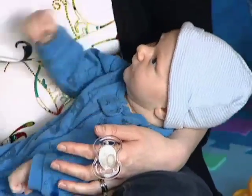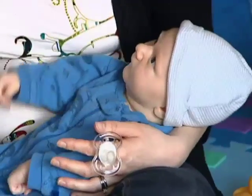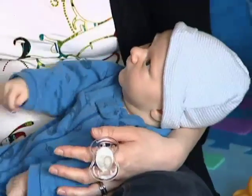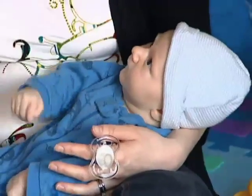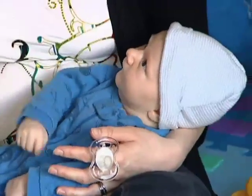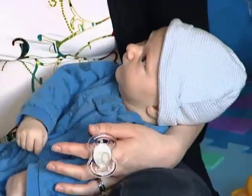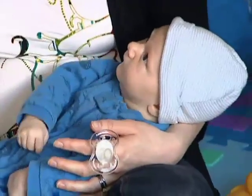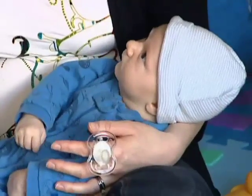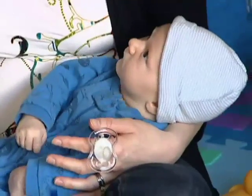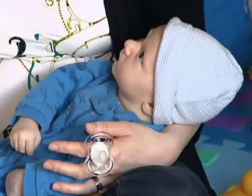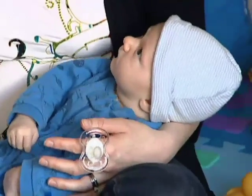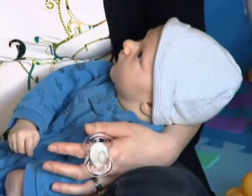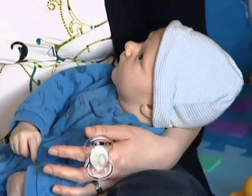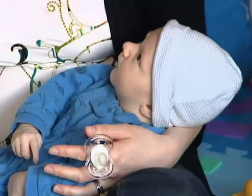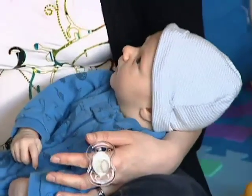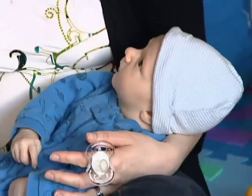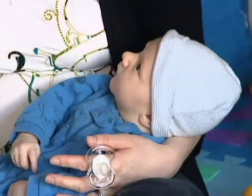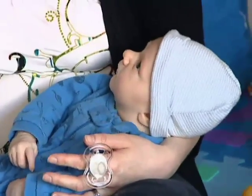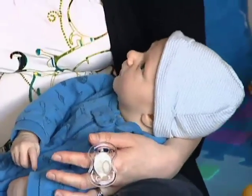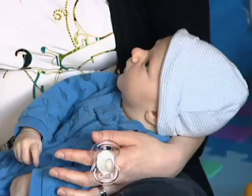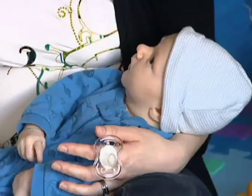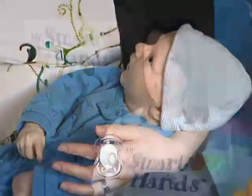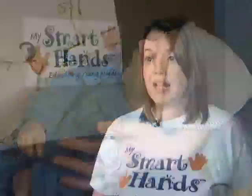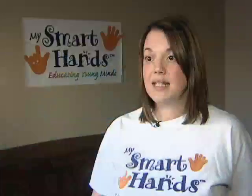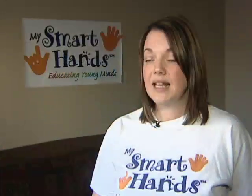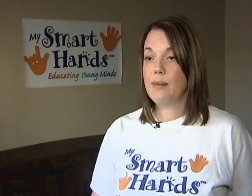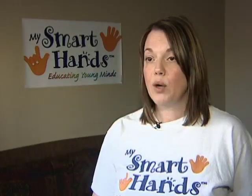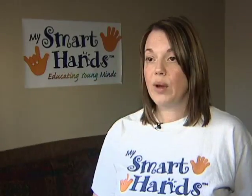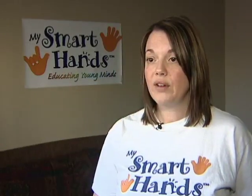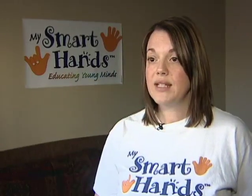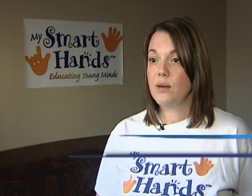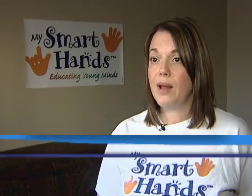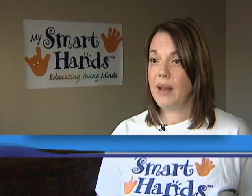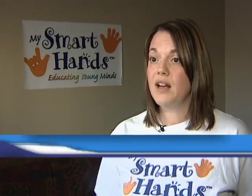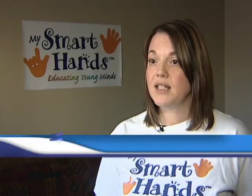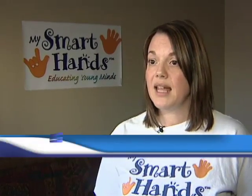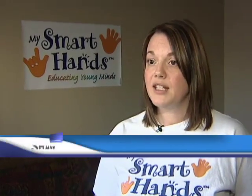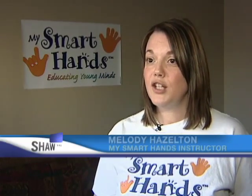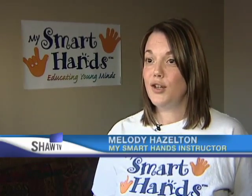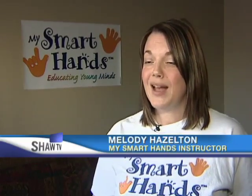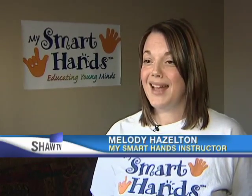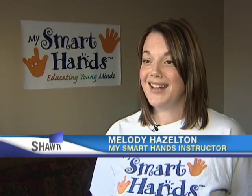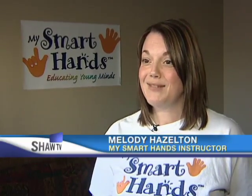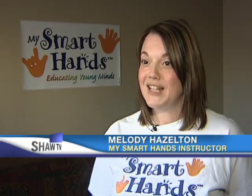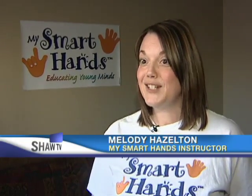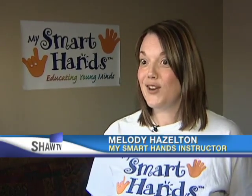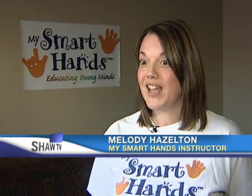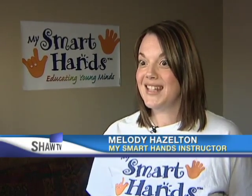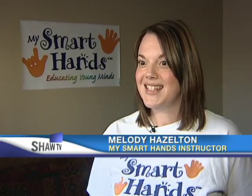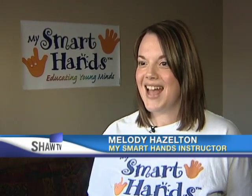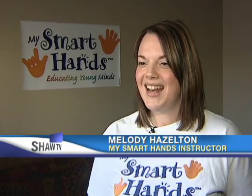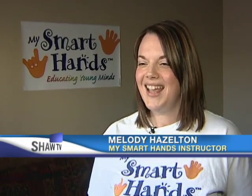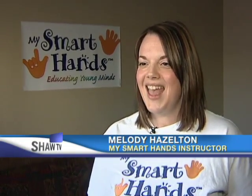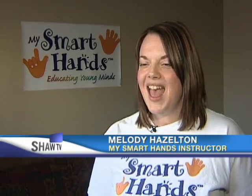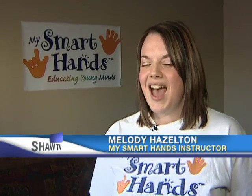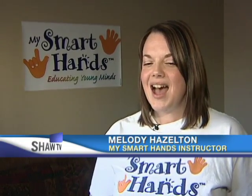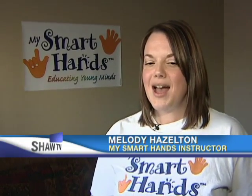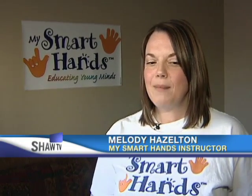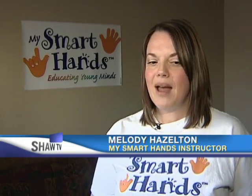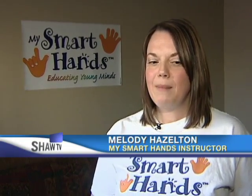baby needs. Lots of times it reduces frustration. That's the #1 reason why parents like to teach their kids signing.